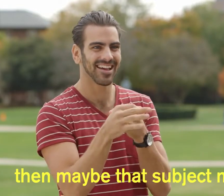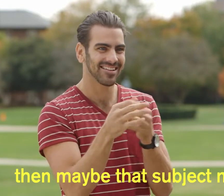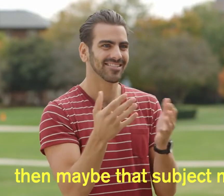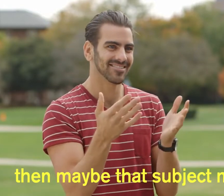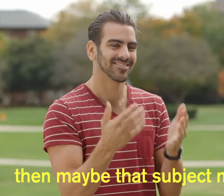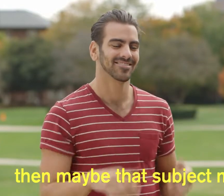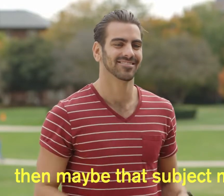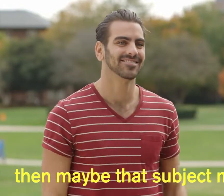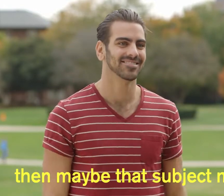that subject.